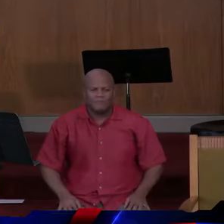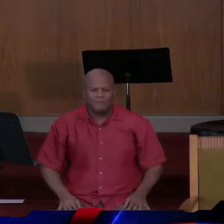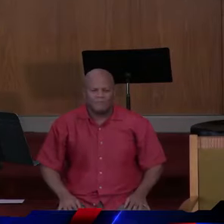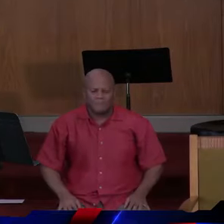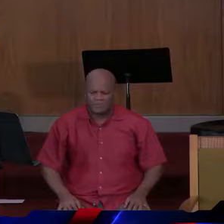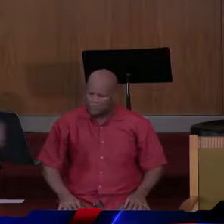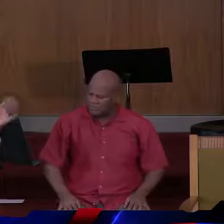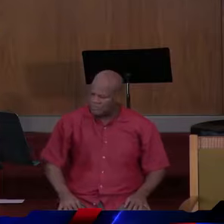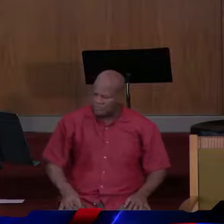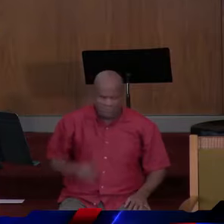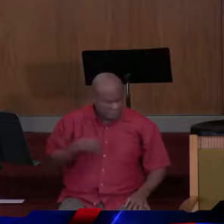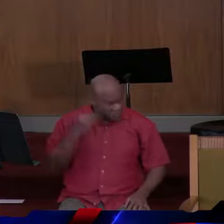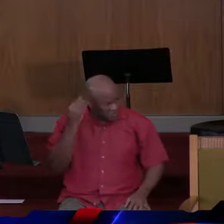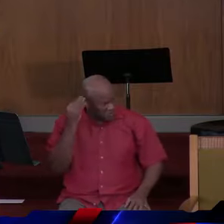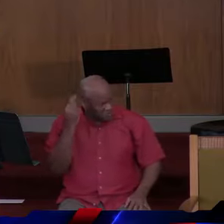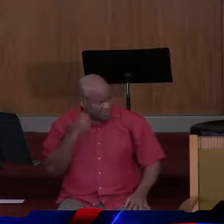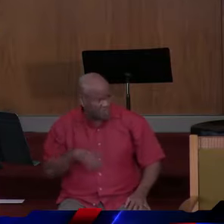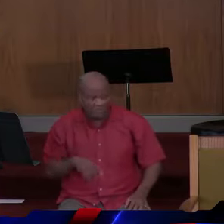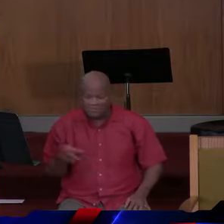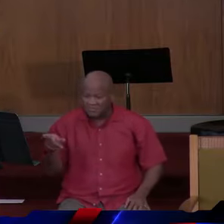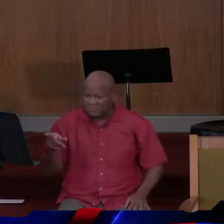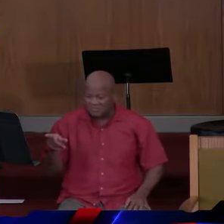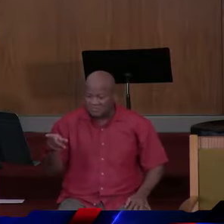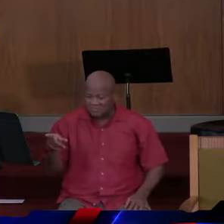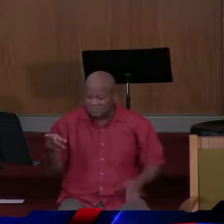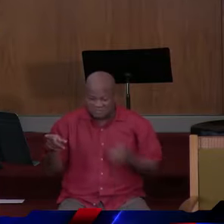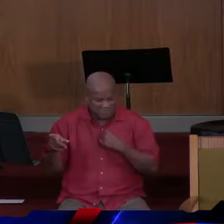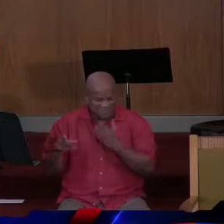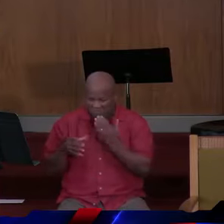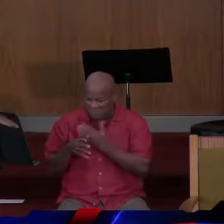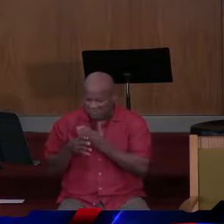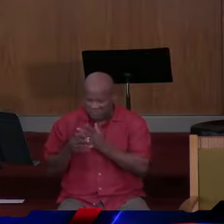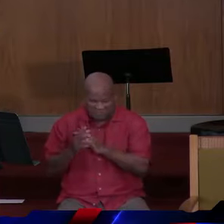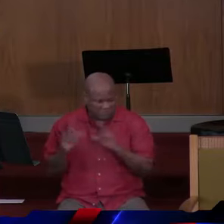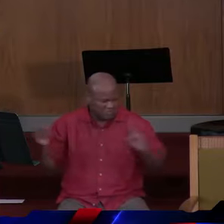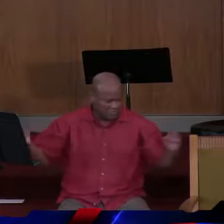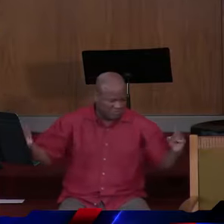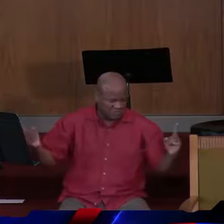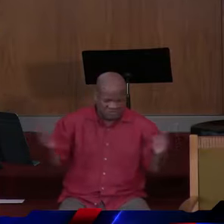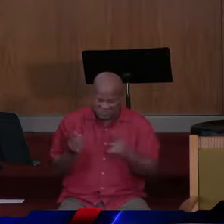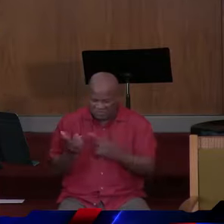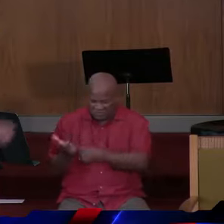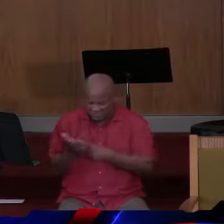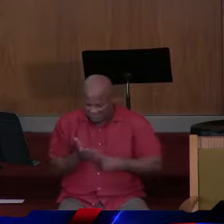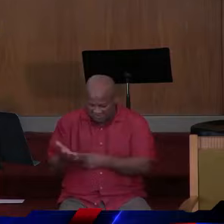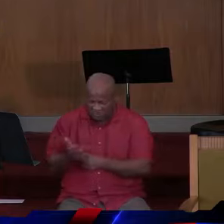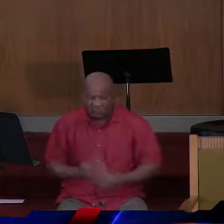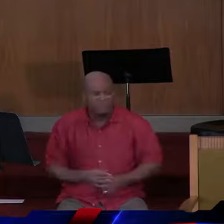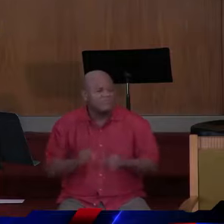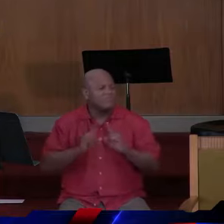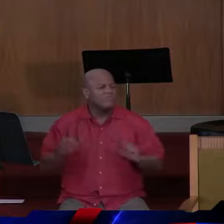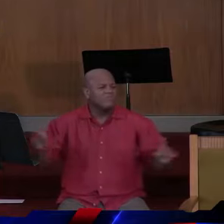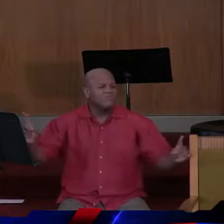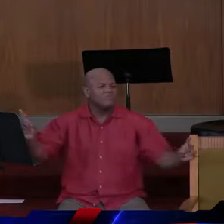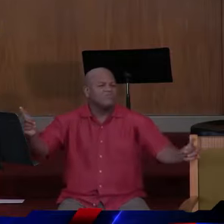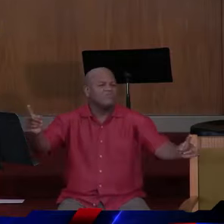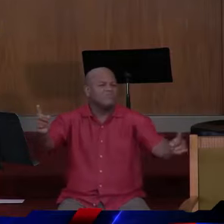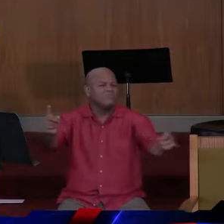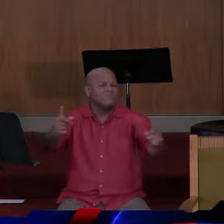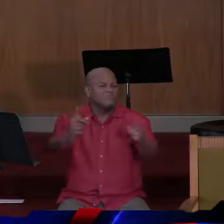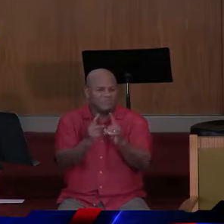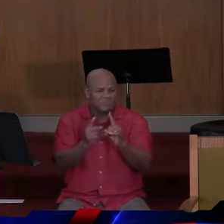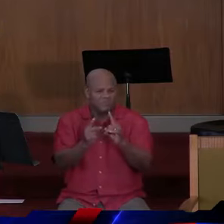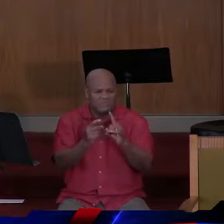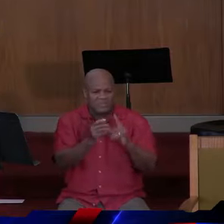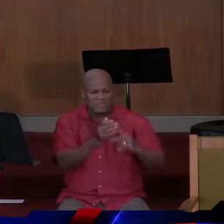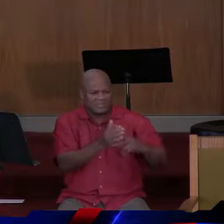She said, well, can I think about it? Sure enough, you don't need my number, I don't need your number. We'll meet again and we'll discuss it. So they rendezvous up. He has his